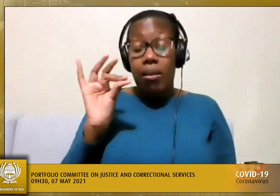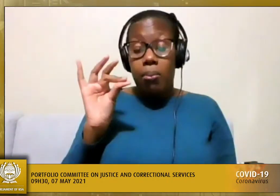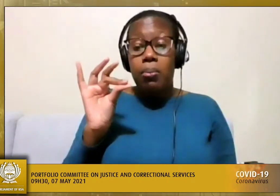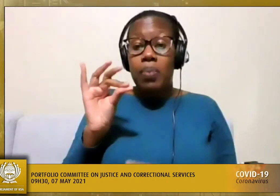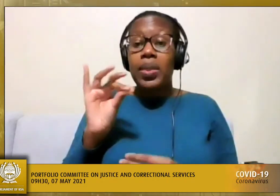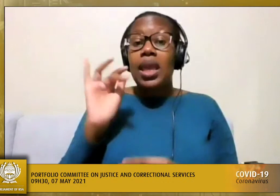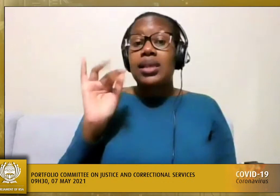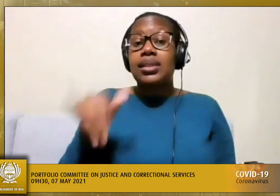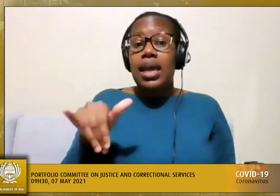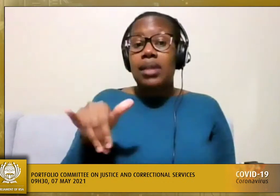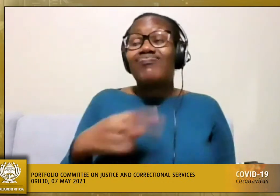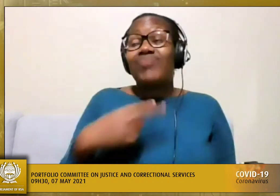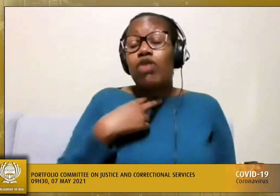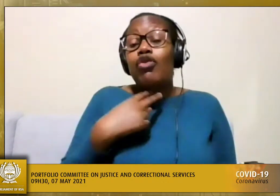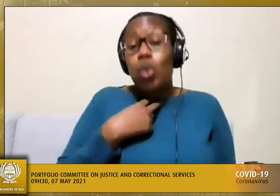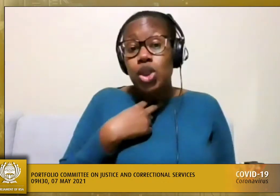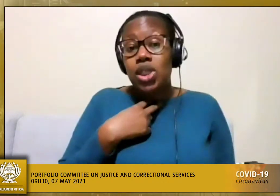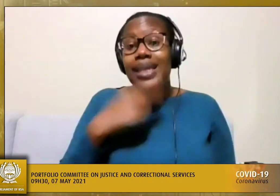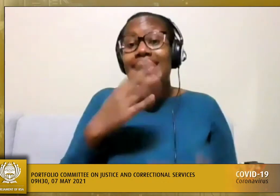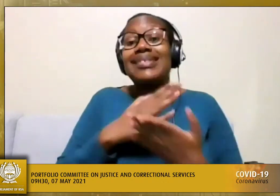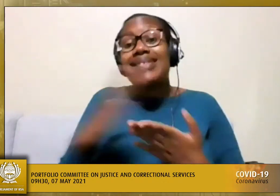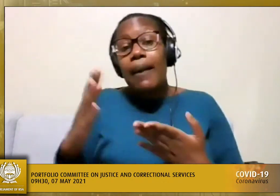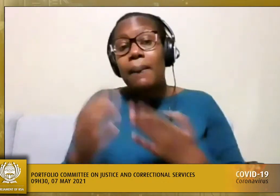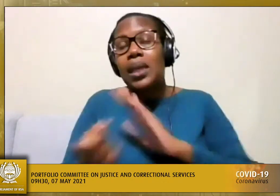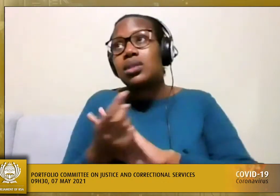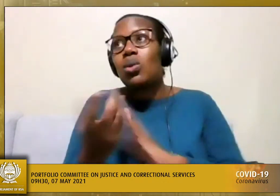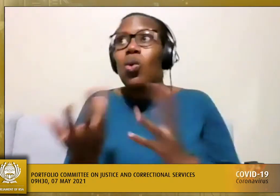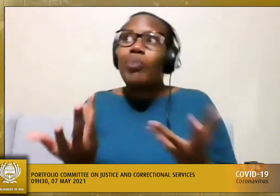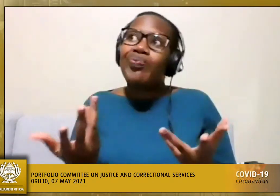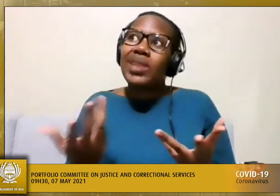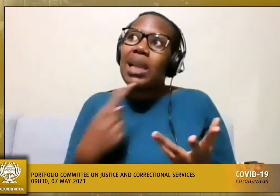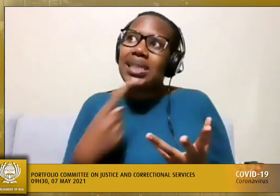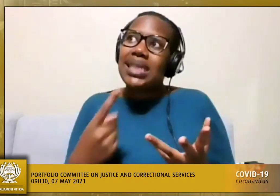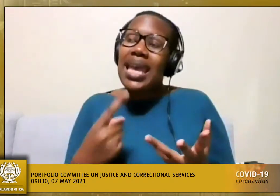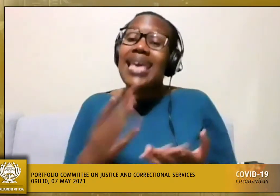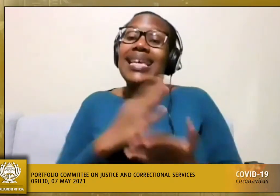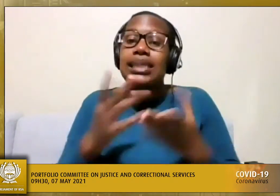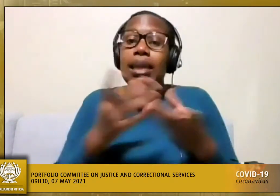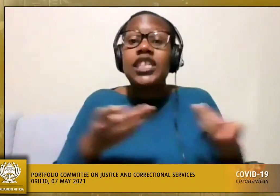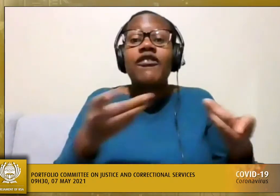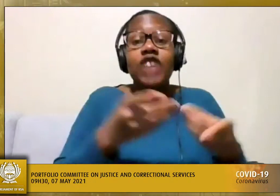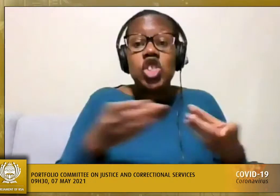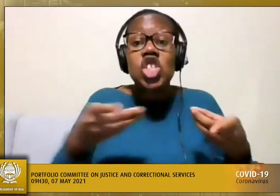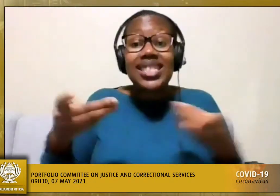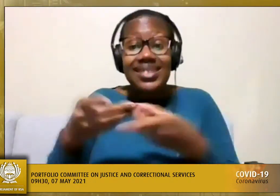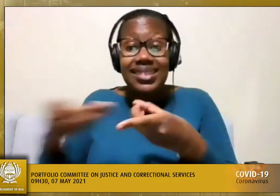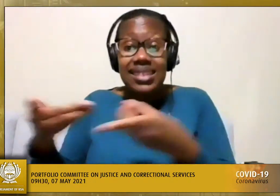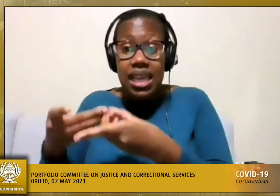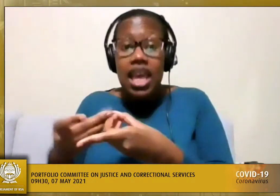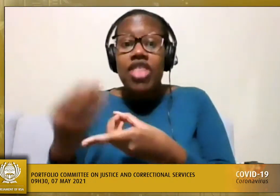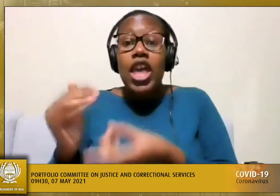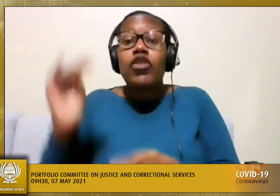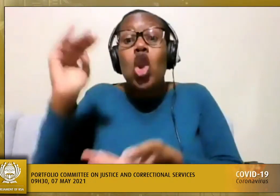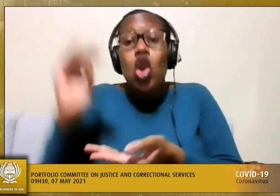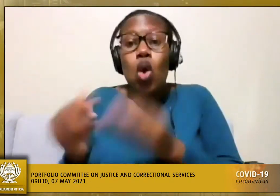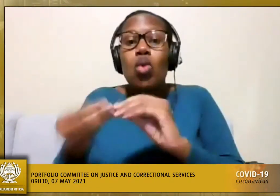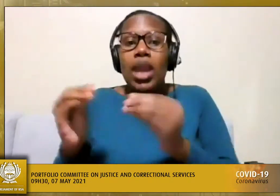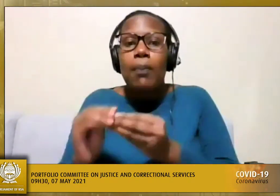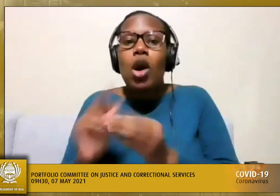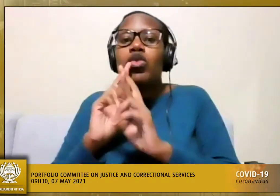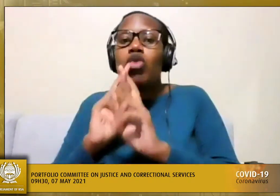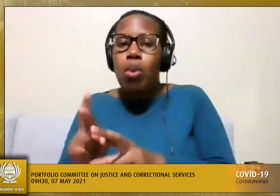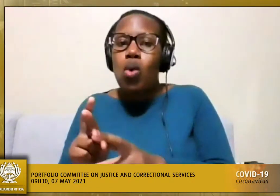is that unfortunately in some instances or rather if we put it in some divisions they are a low number of these reports